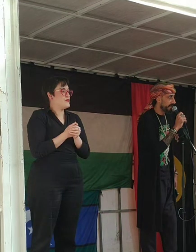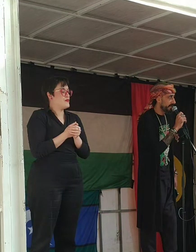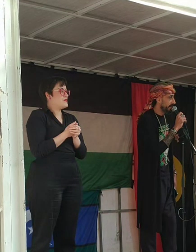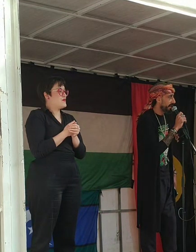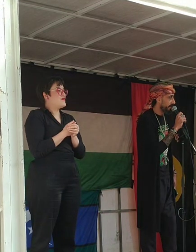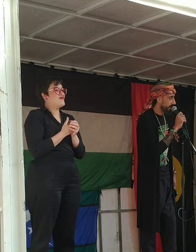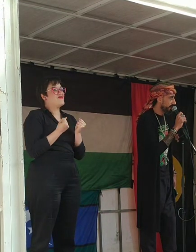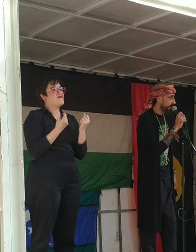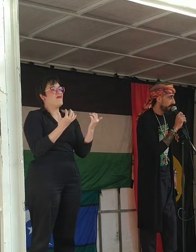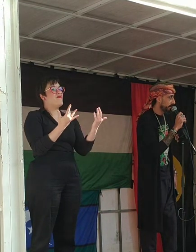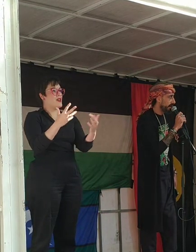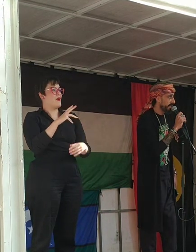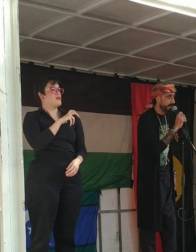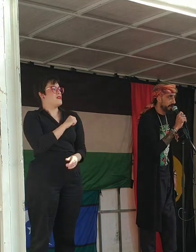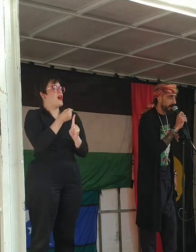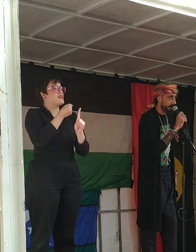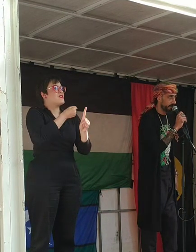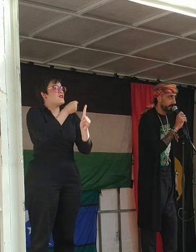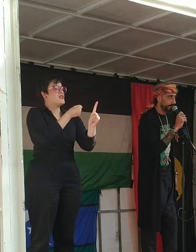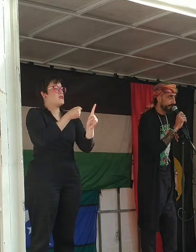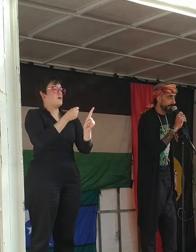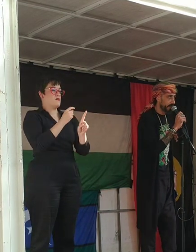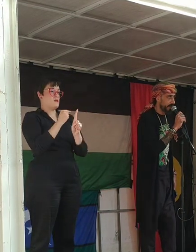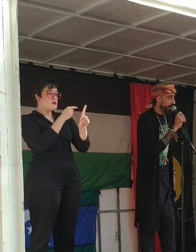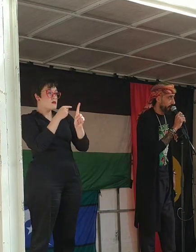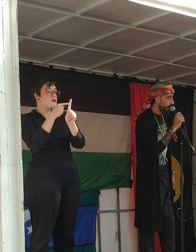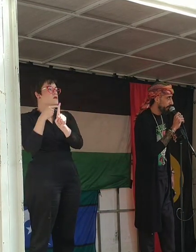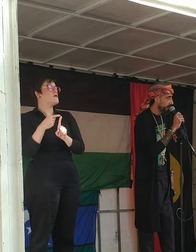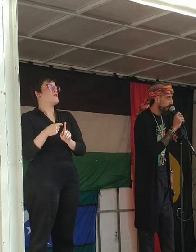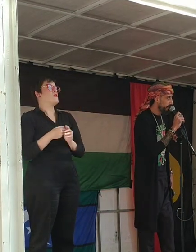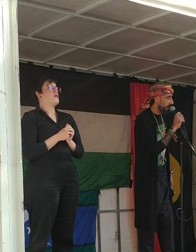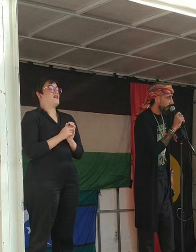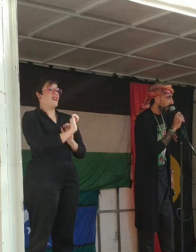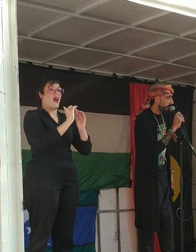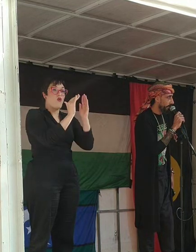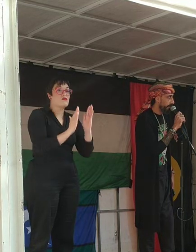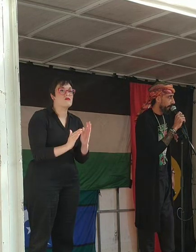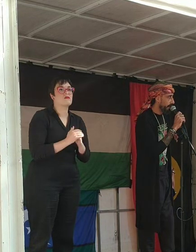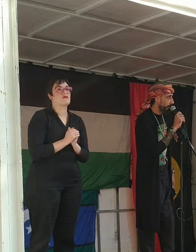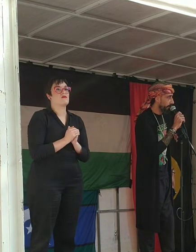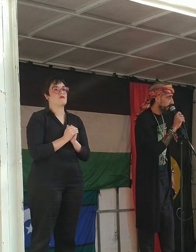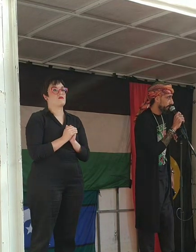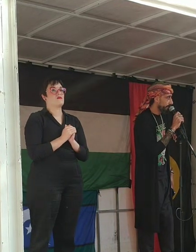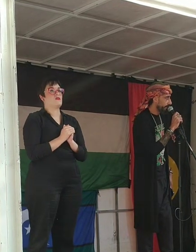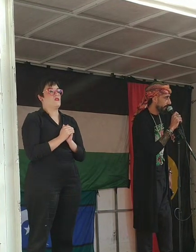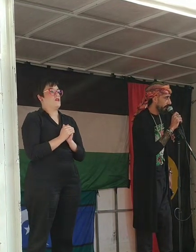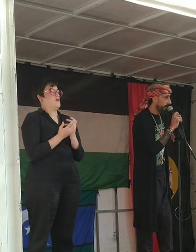multiple Palestinian activists has been targeted. Their homes being